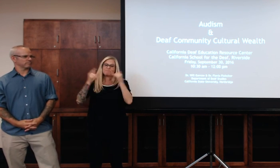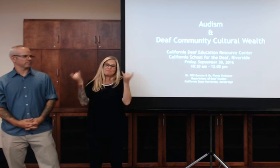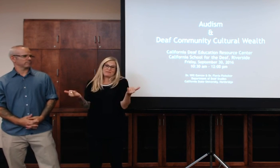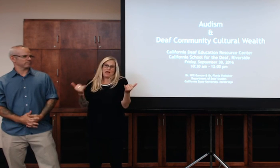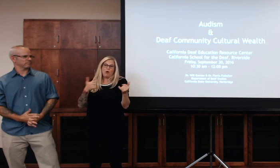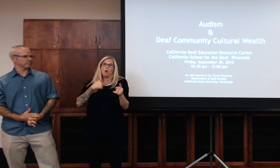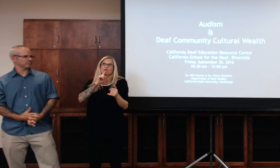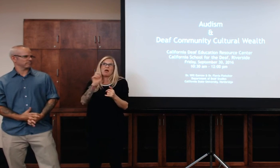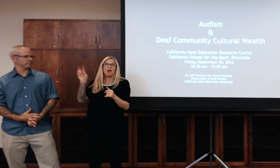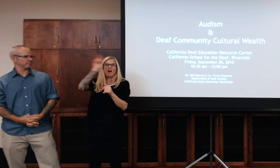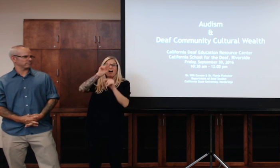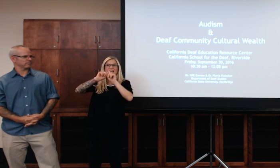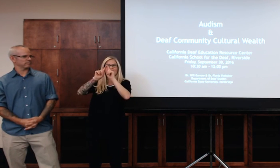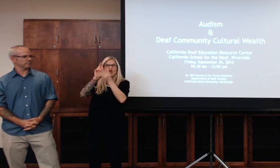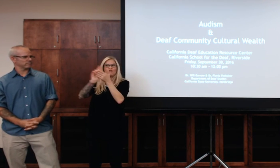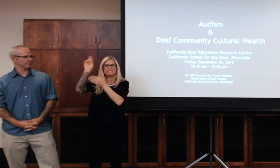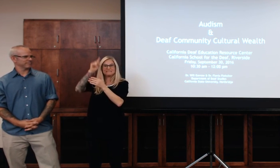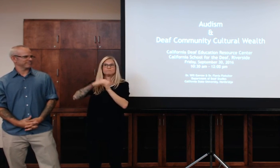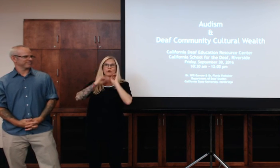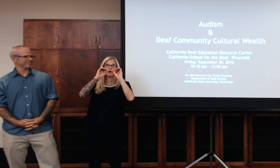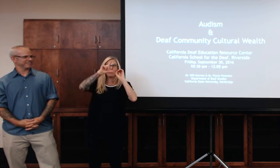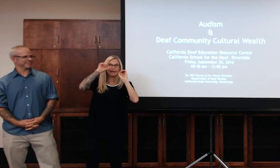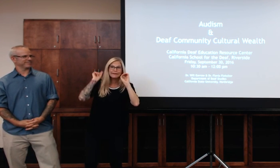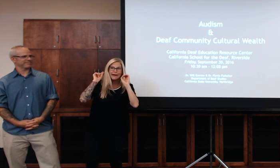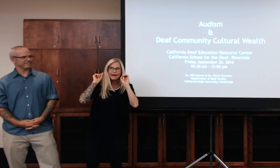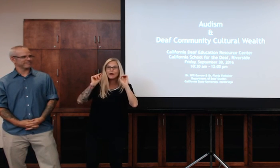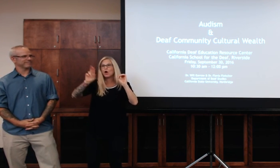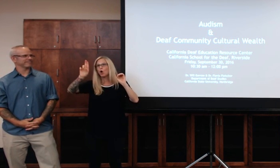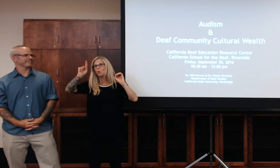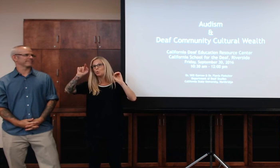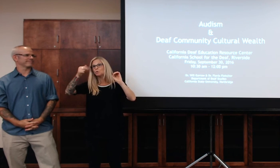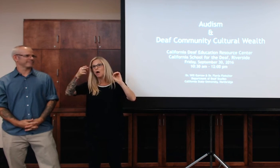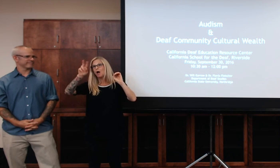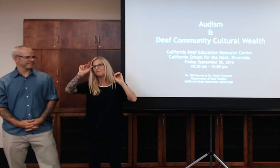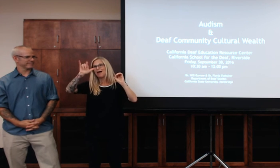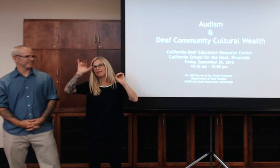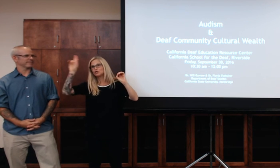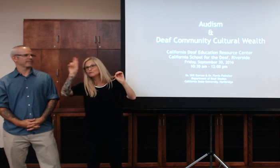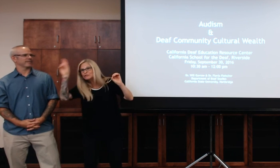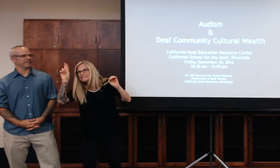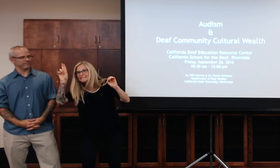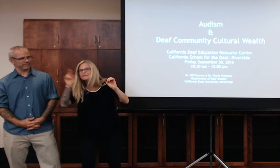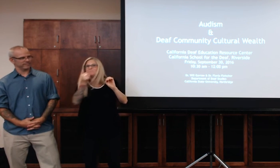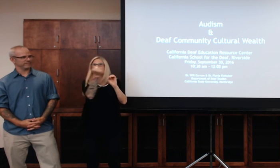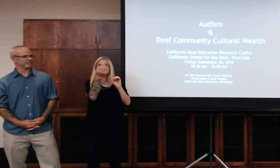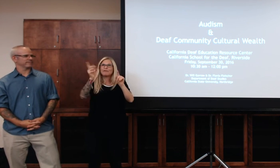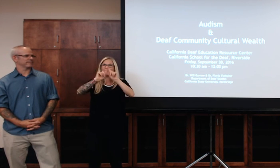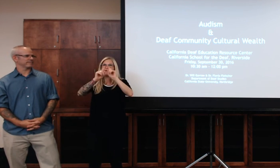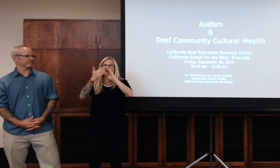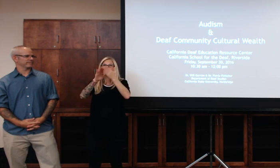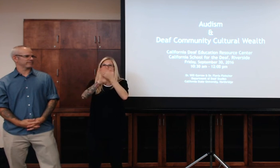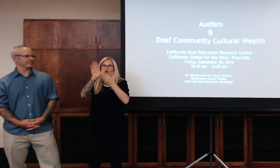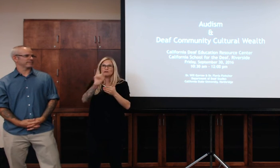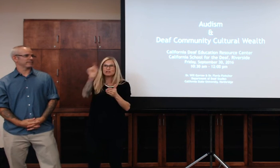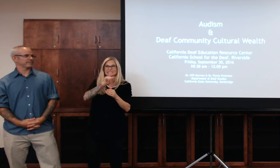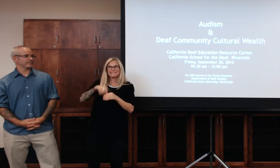Gallaudet. So I do go to different universities. I teach at Gallaudet, Utah Valley University, and several different community colleges